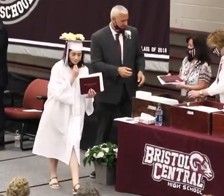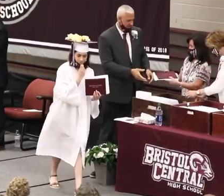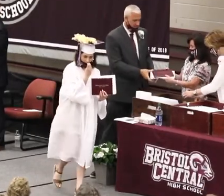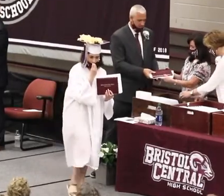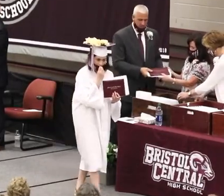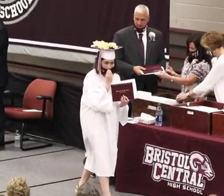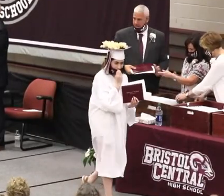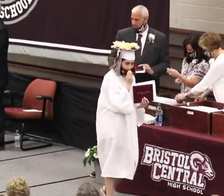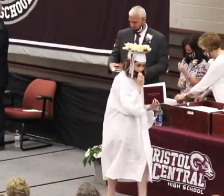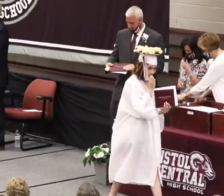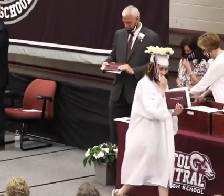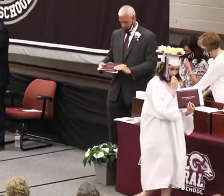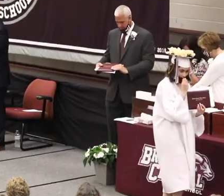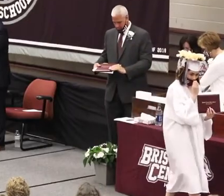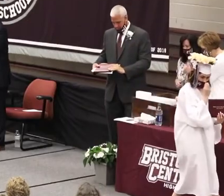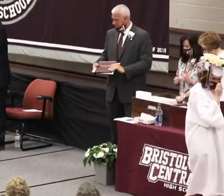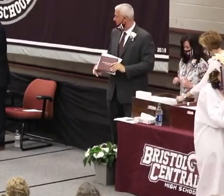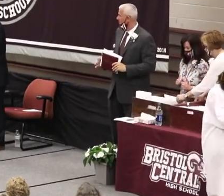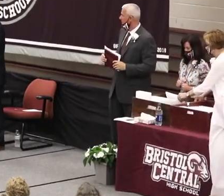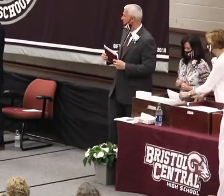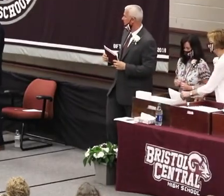Cedra Alnas.